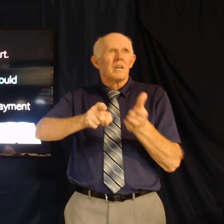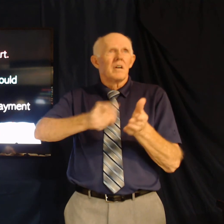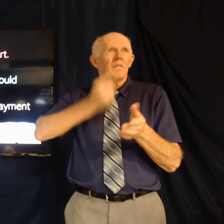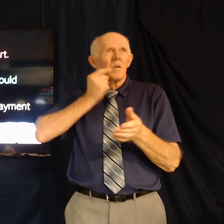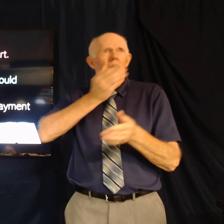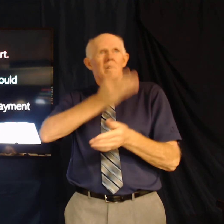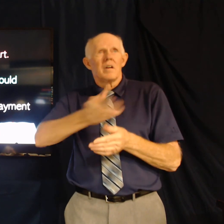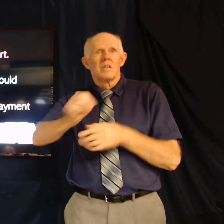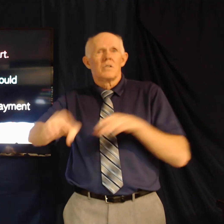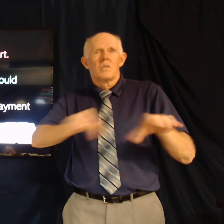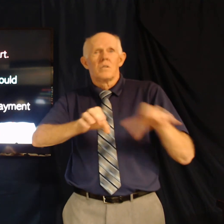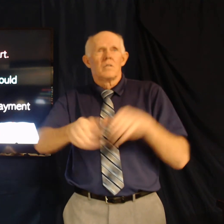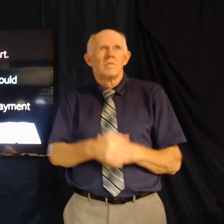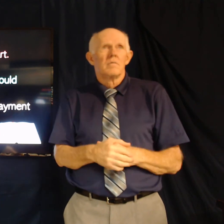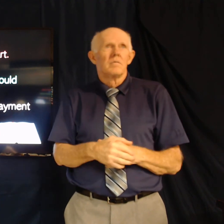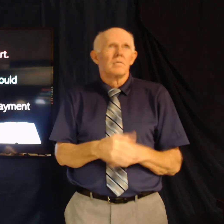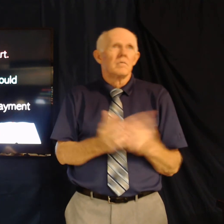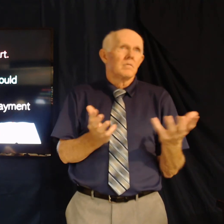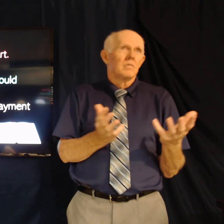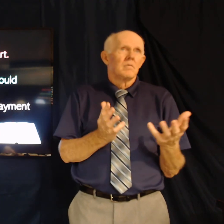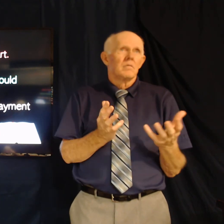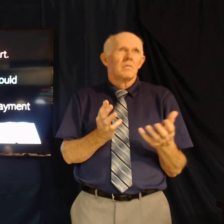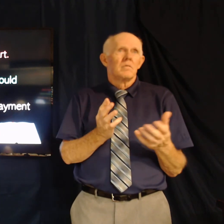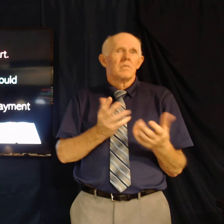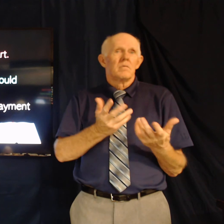I can give each person the right payment for the things he does.